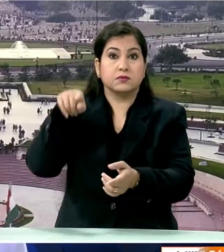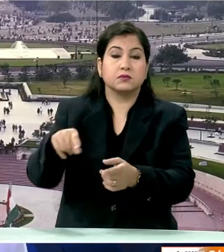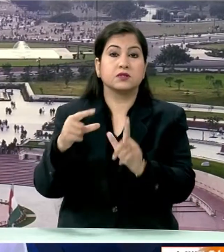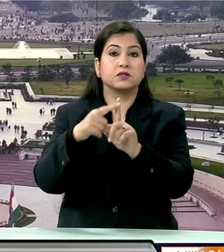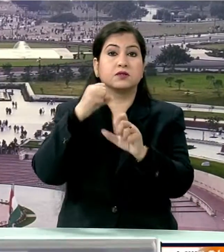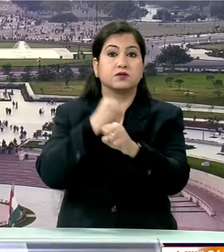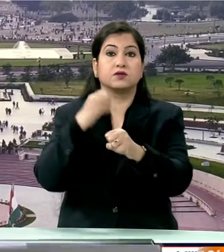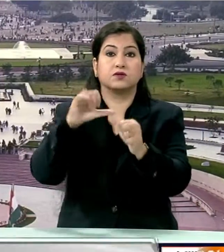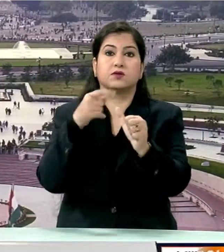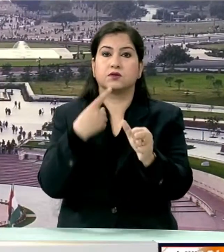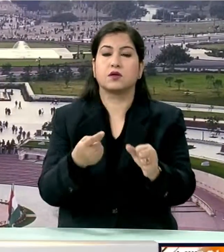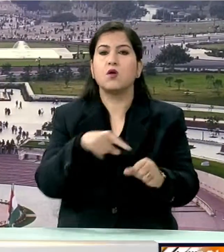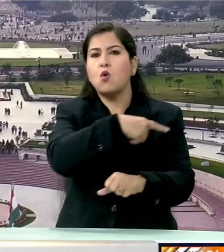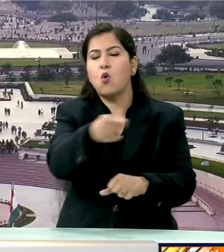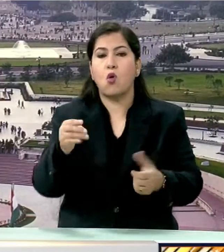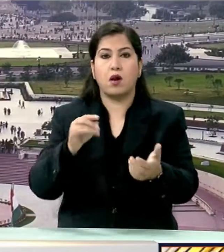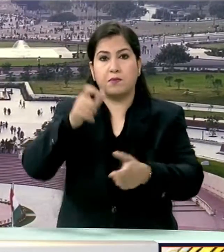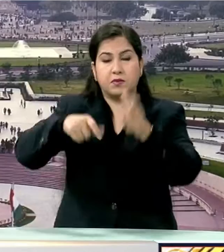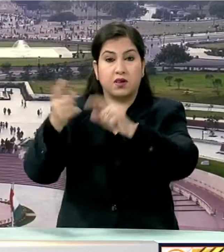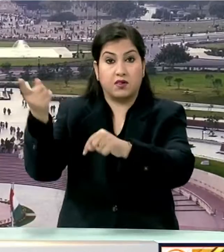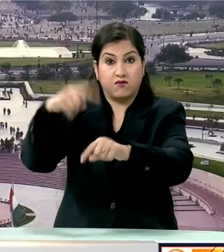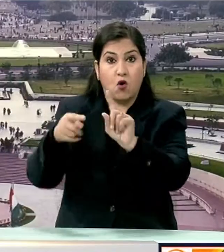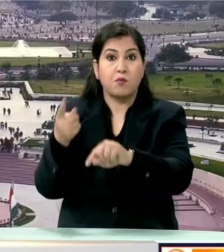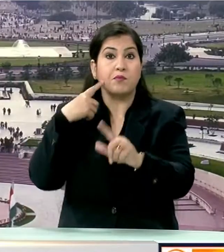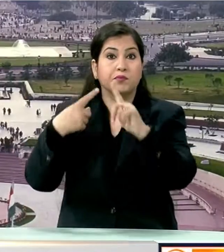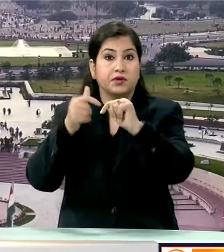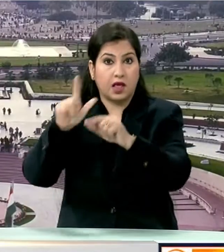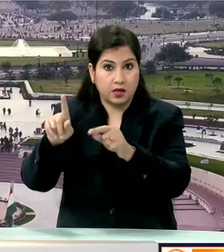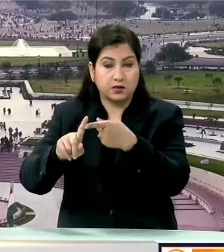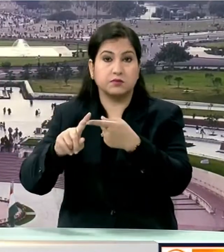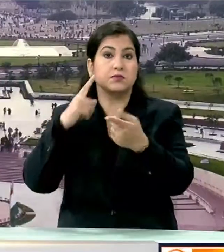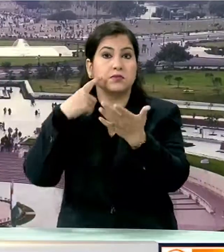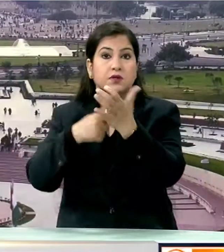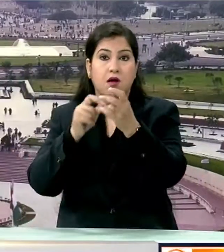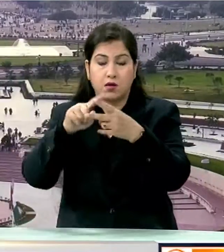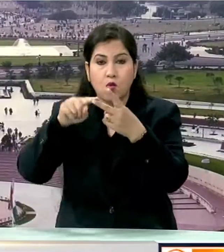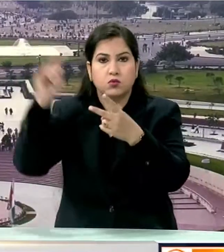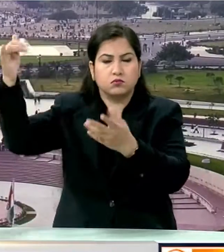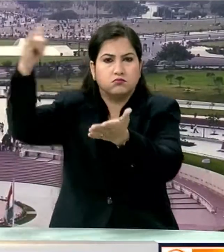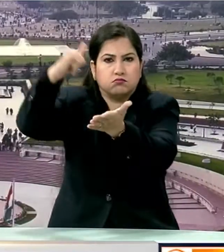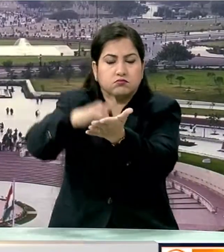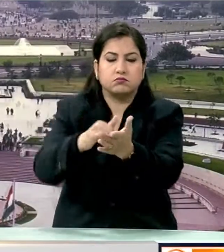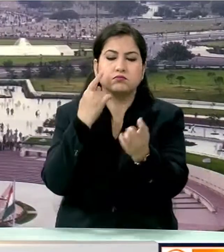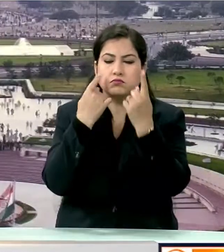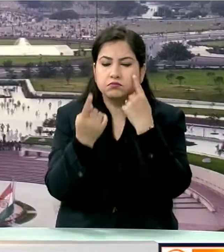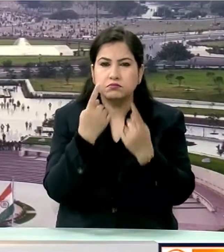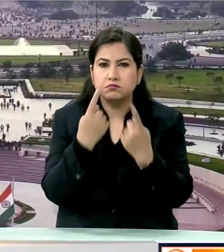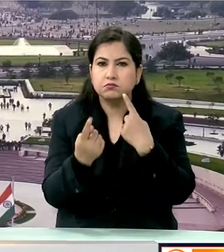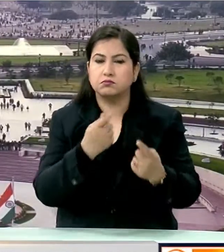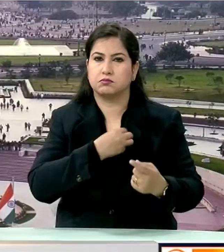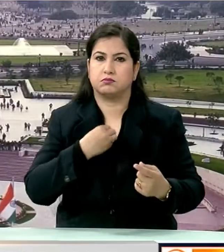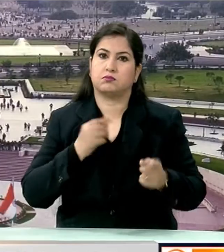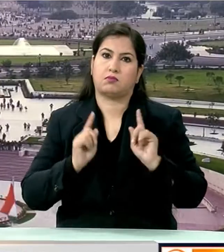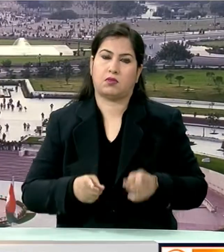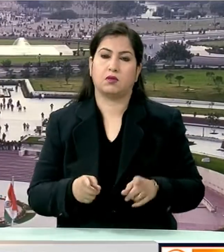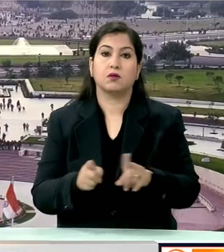on Monday that all passengers coming from Italy and Iran would undergo thermal screening for novel coronavirus.